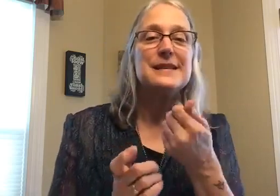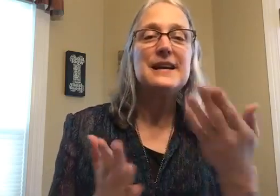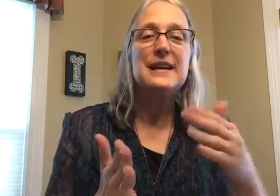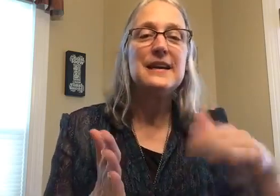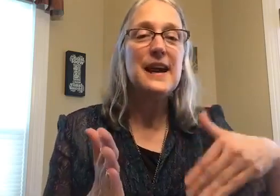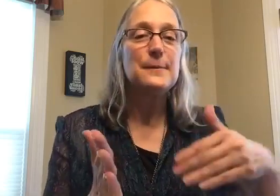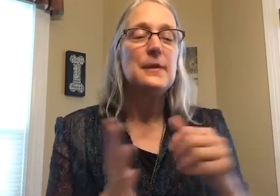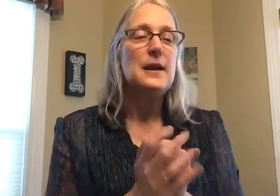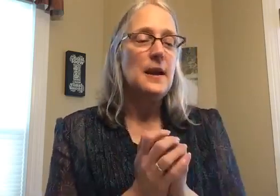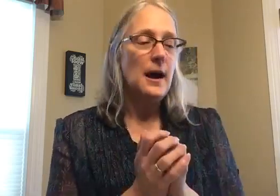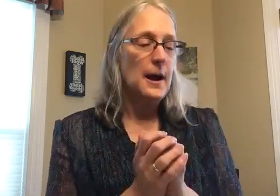any yet.